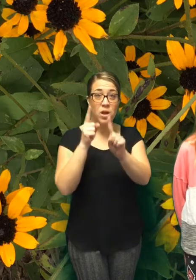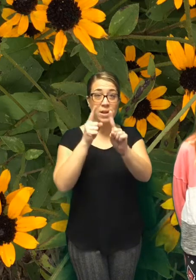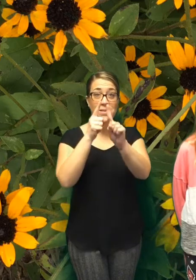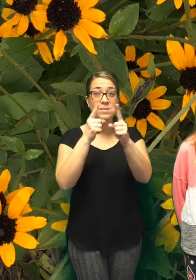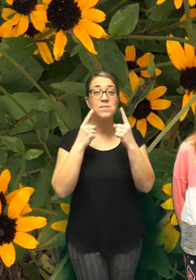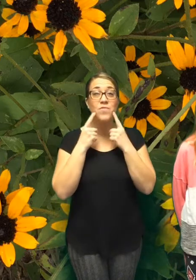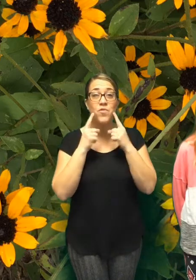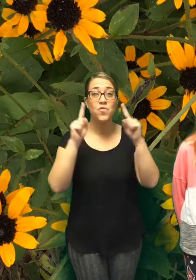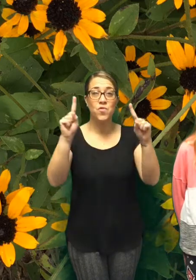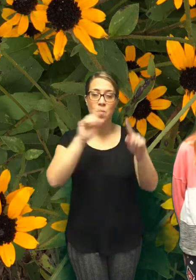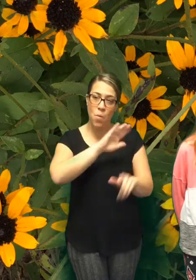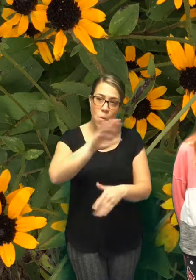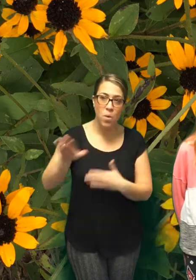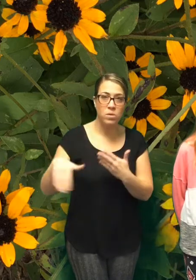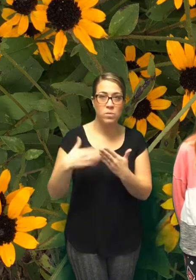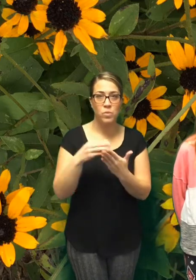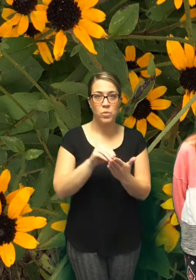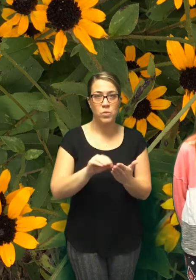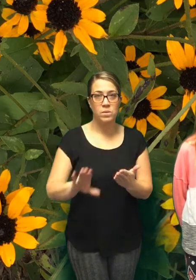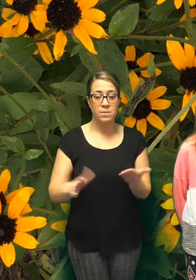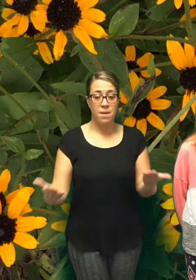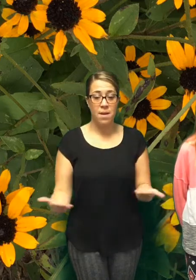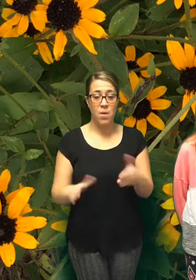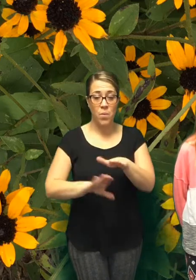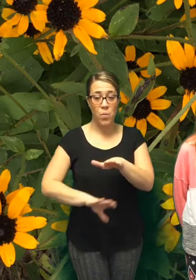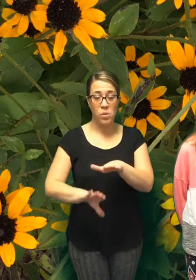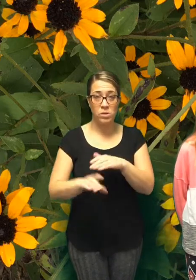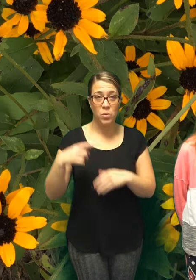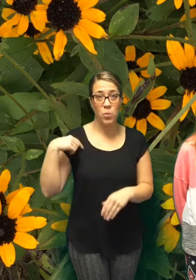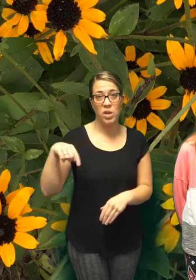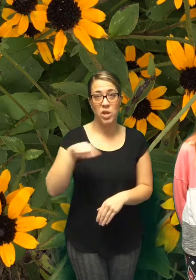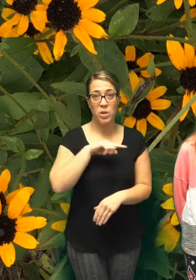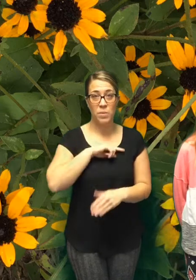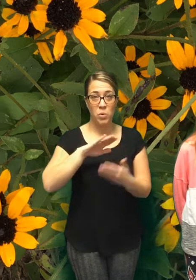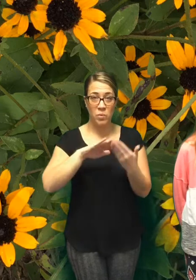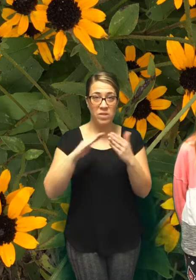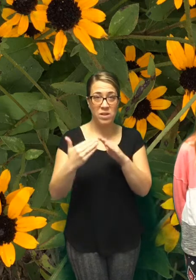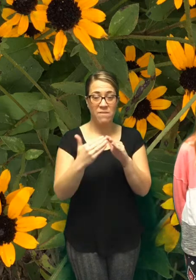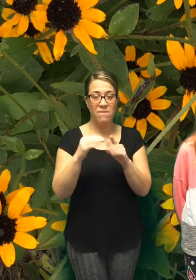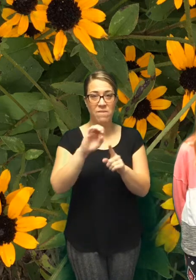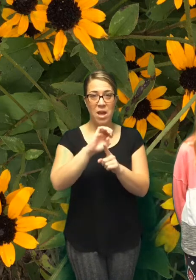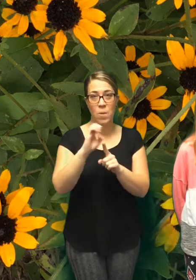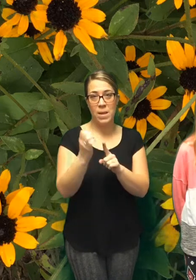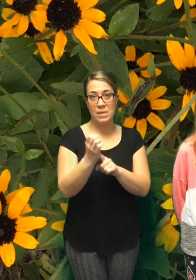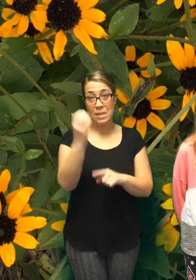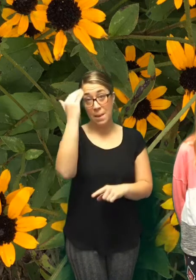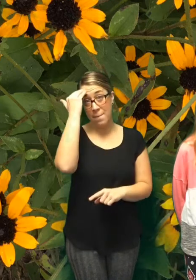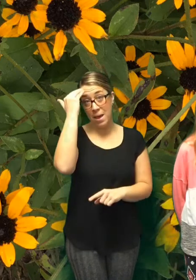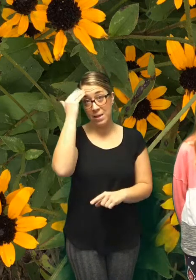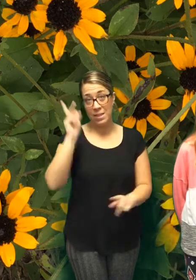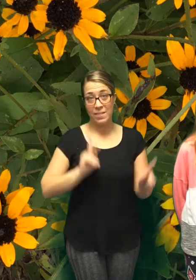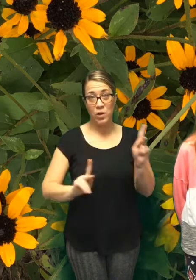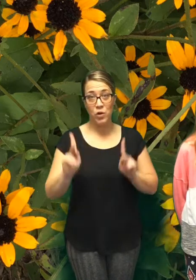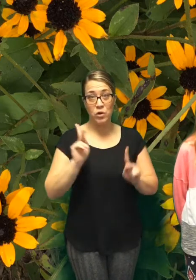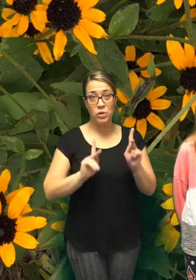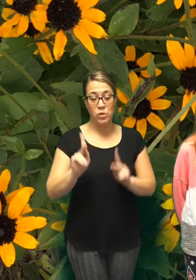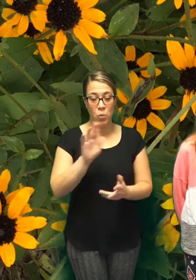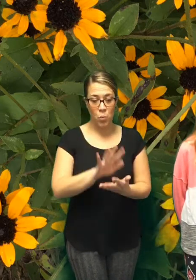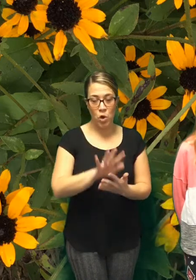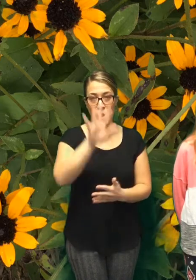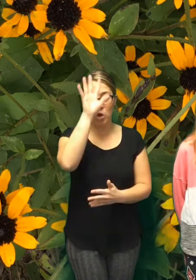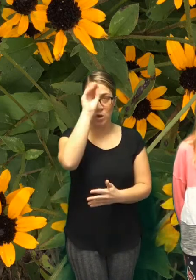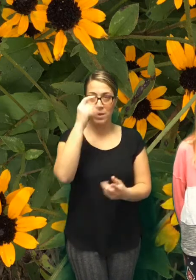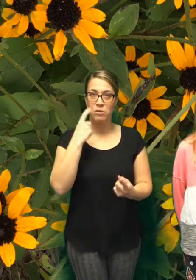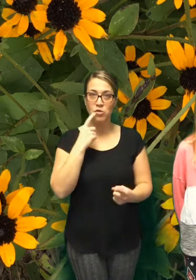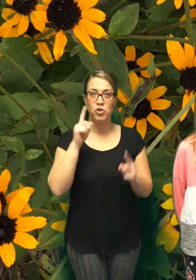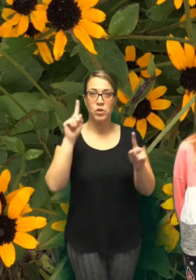for excellence for all students. At Coles, we are a community of environmentally minded thinkers